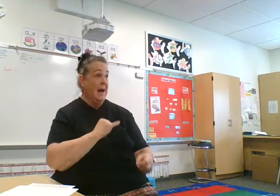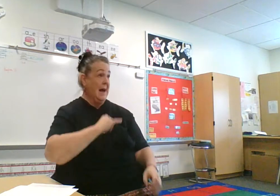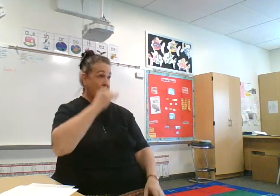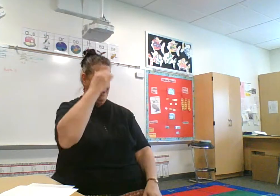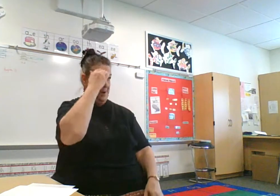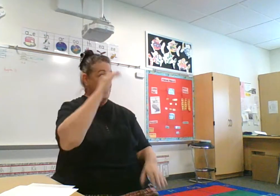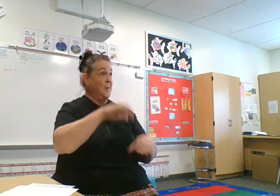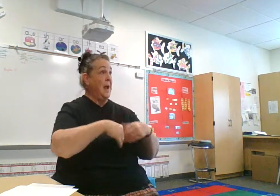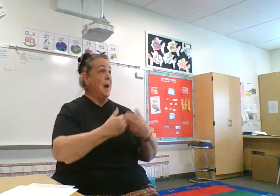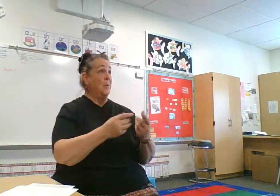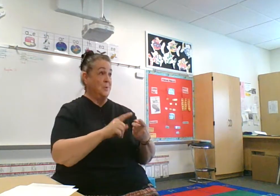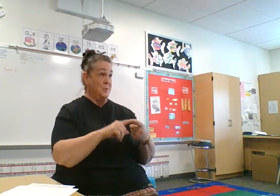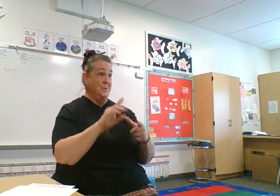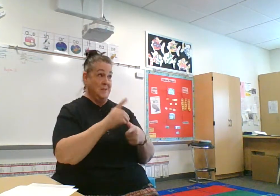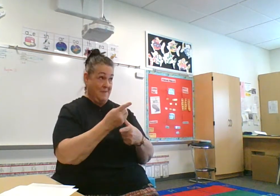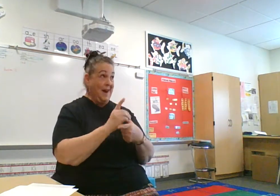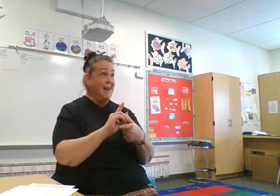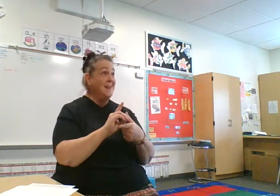I know how to divide.